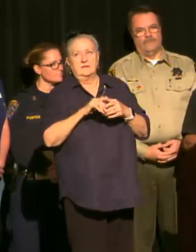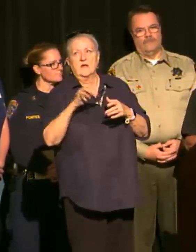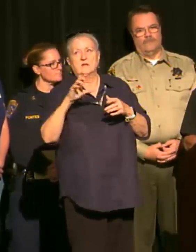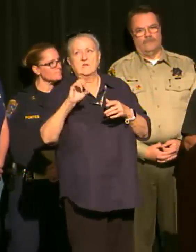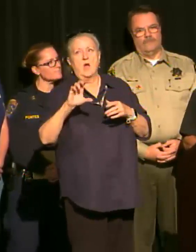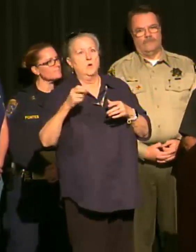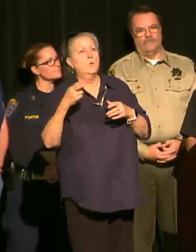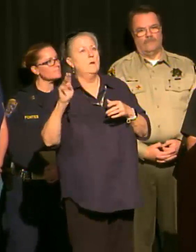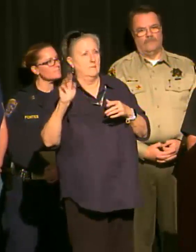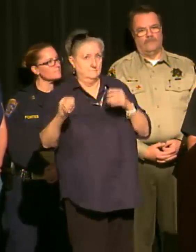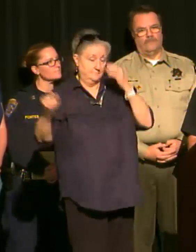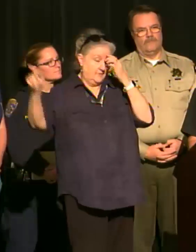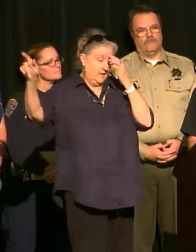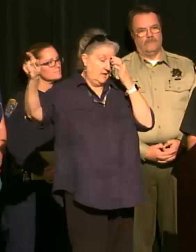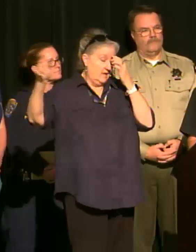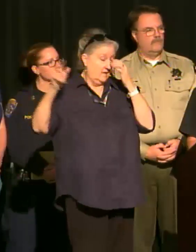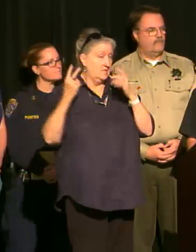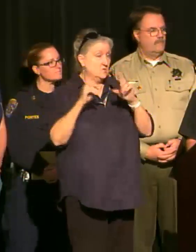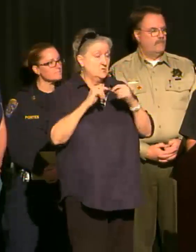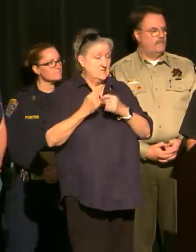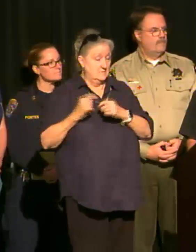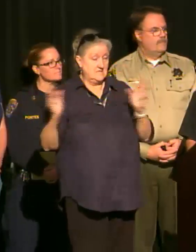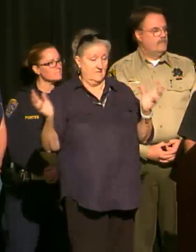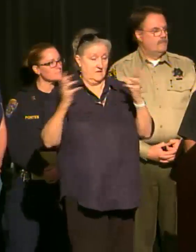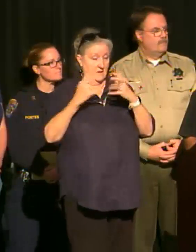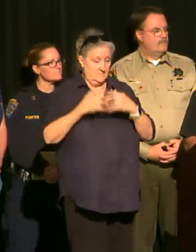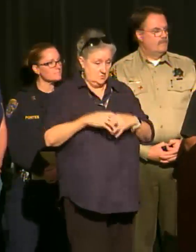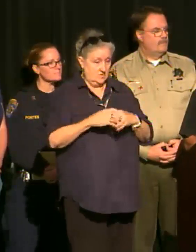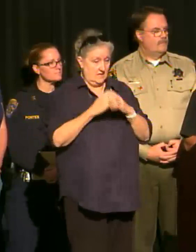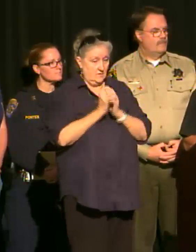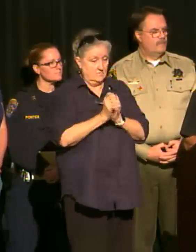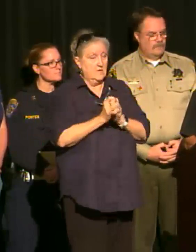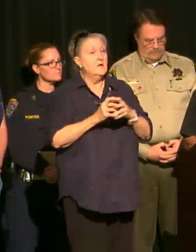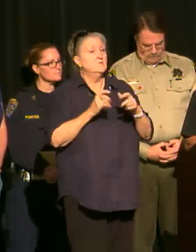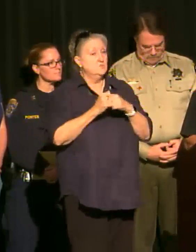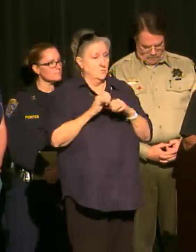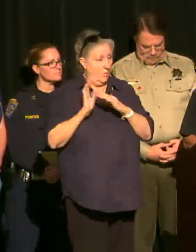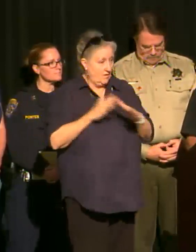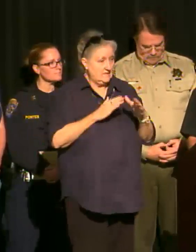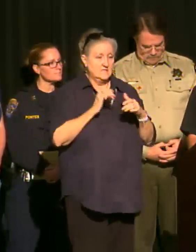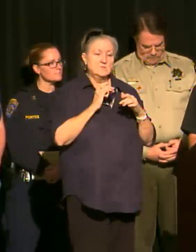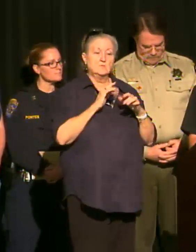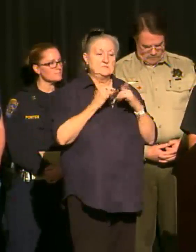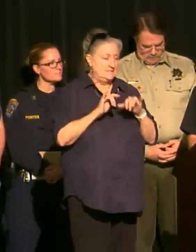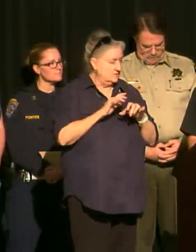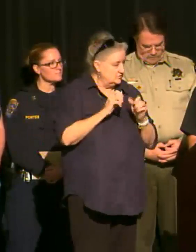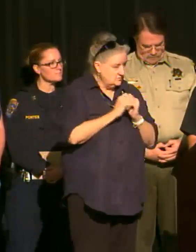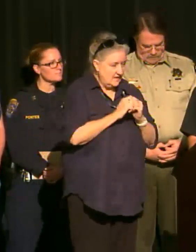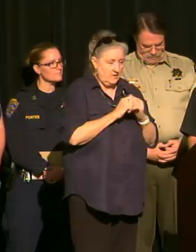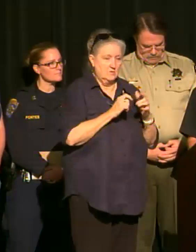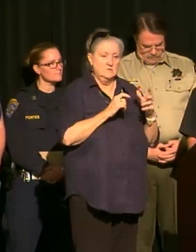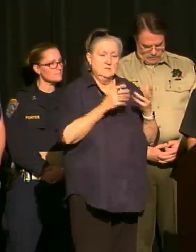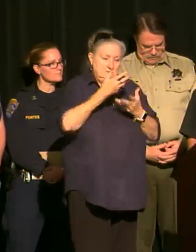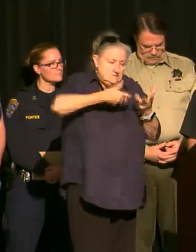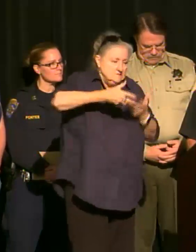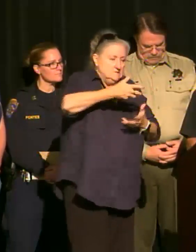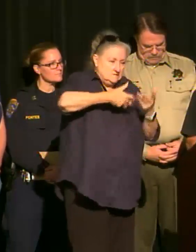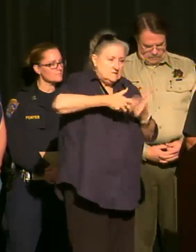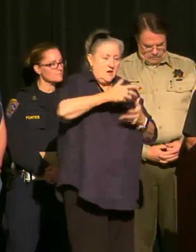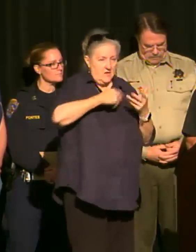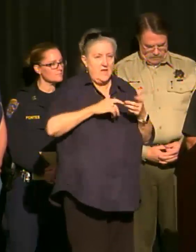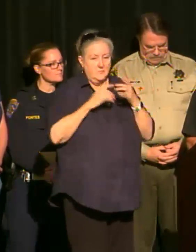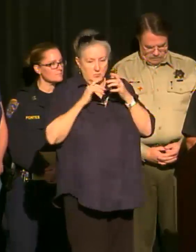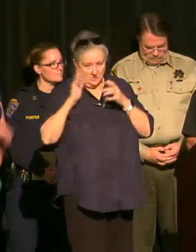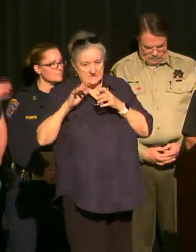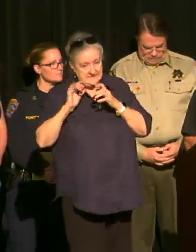two teams have come together to organize, and we're still engaged together, and we'll stay together until we take a look at